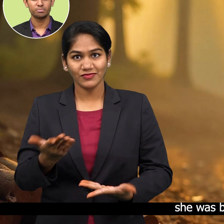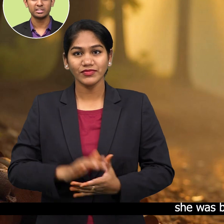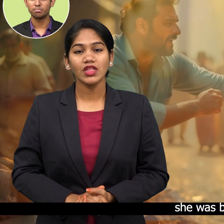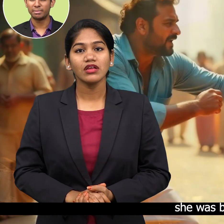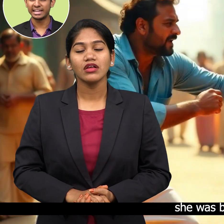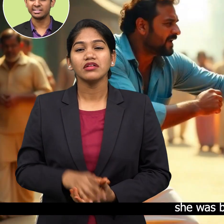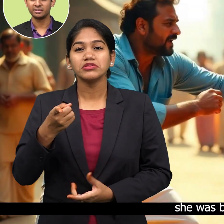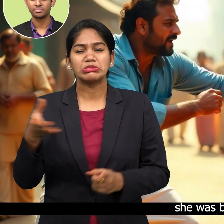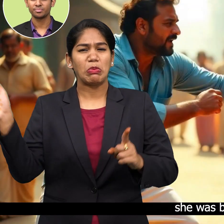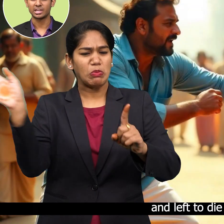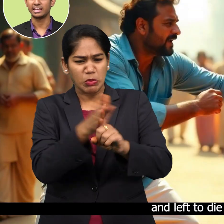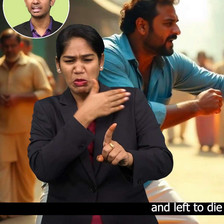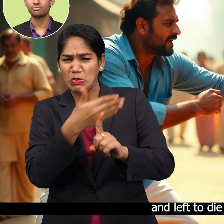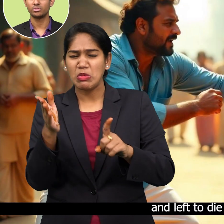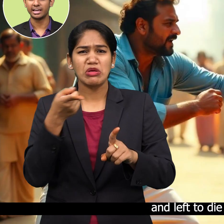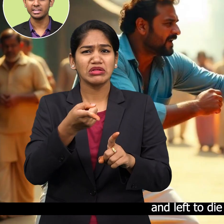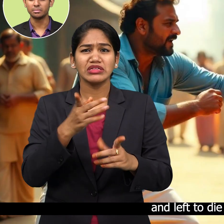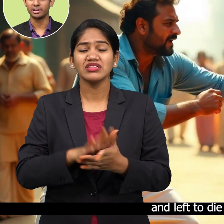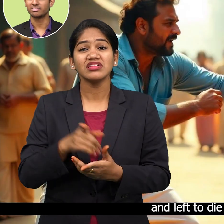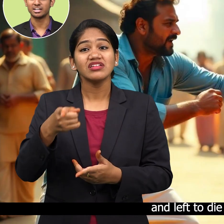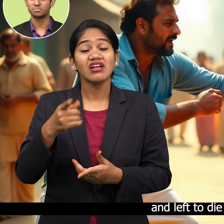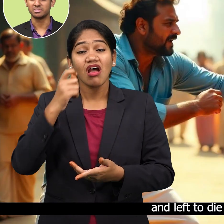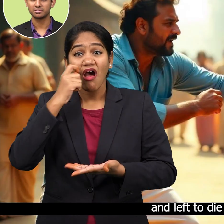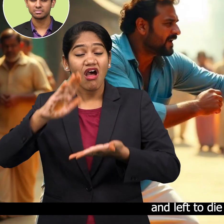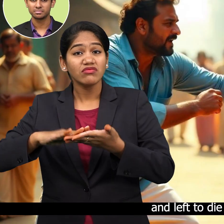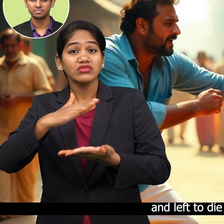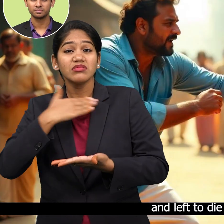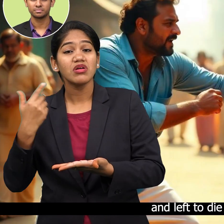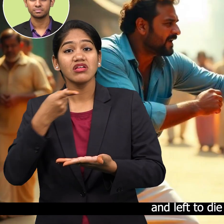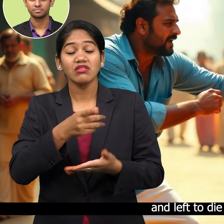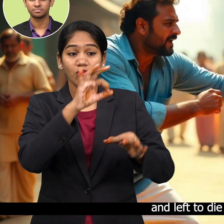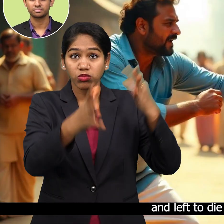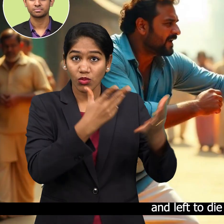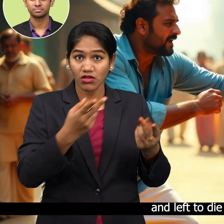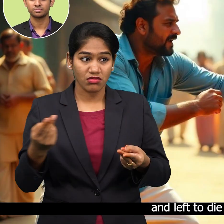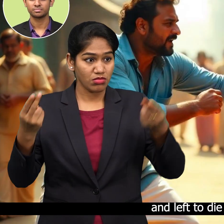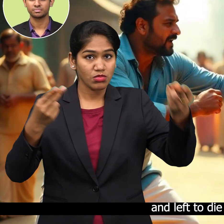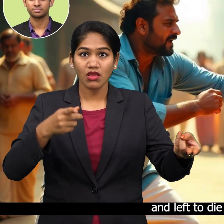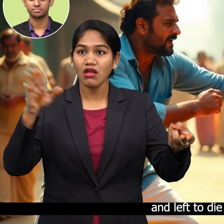she was beaten badly and left to die by her husband.